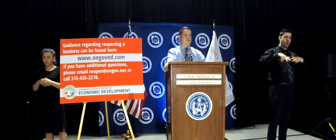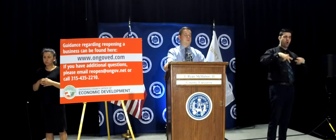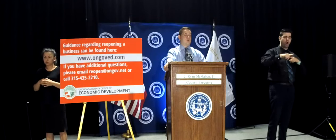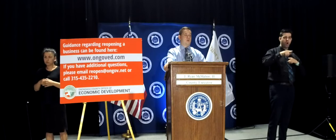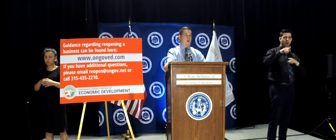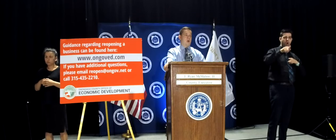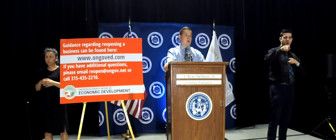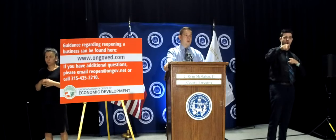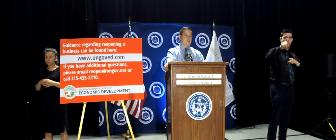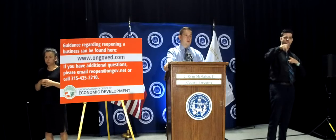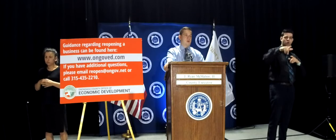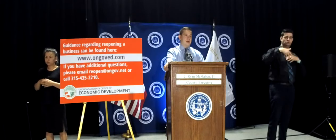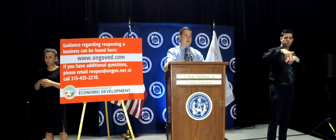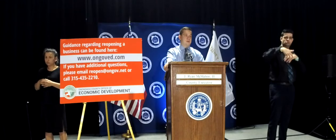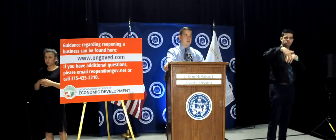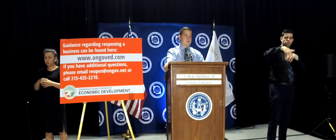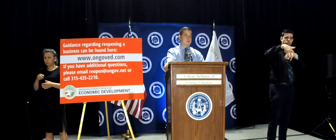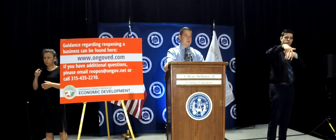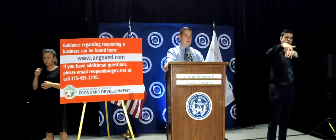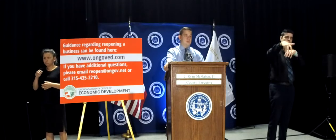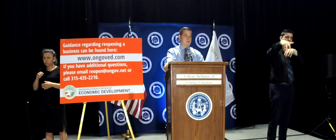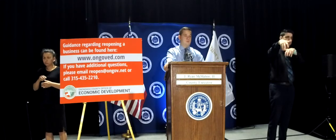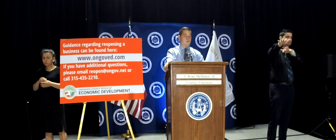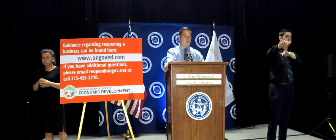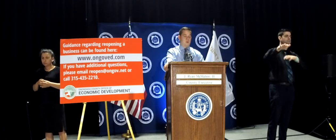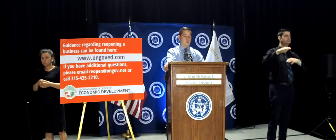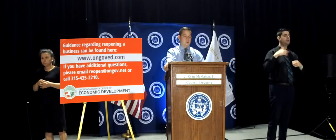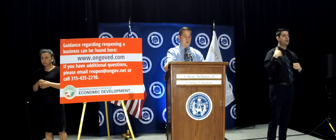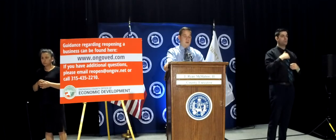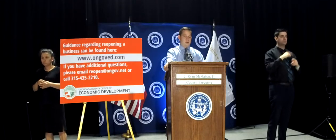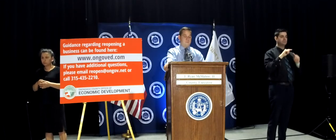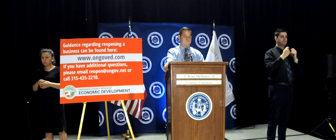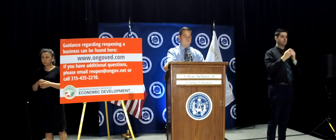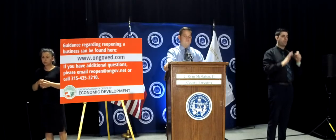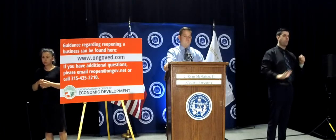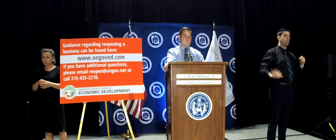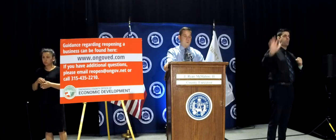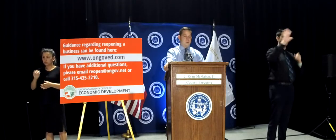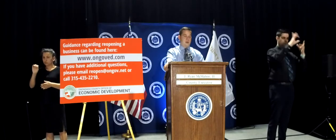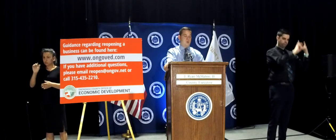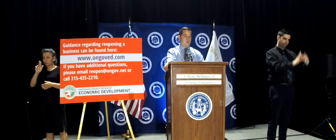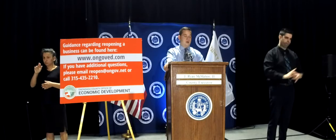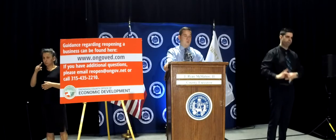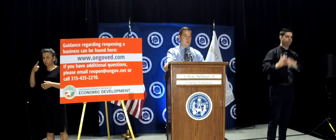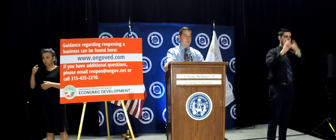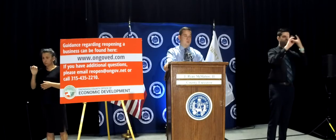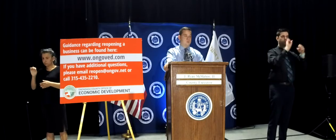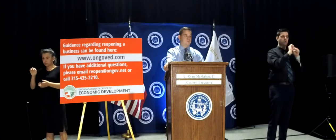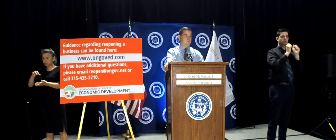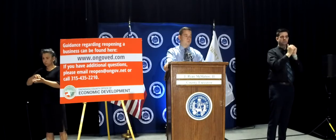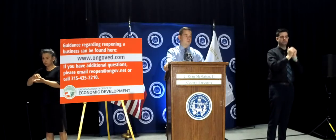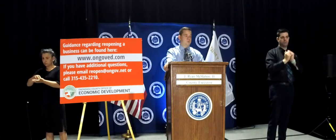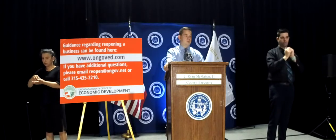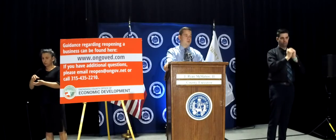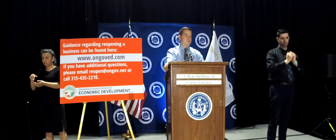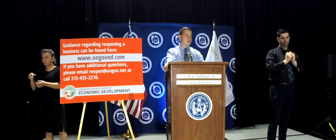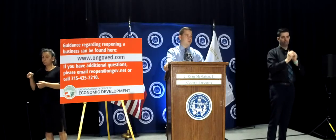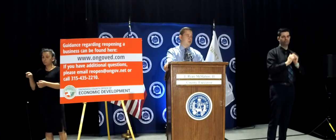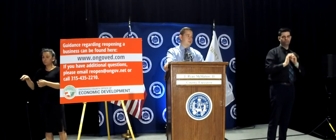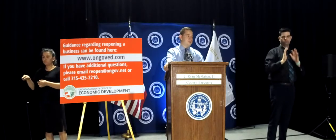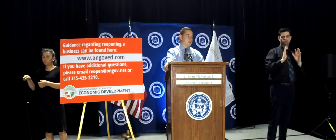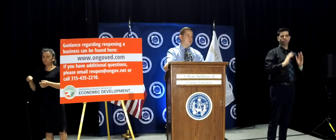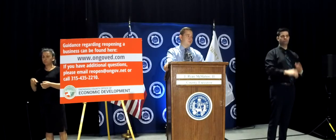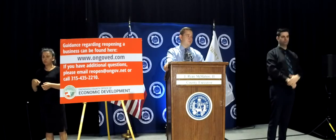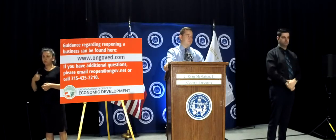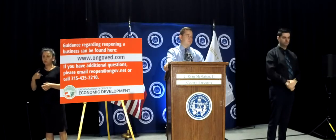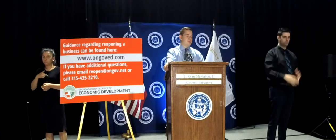our teams overall are synchronized for a county-wide purpose to keep the